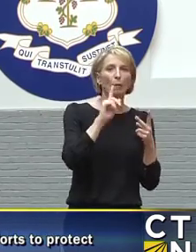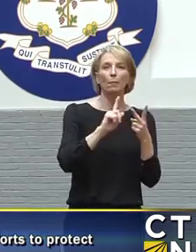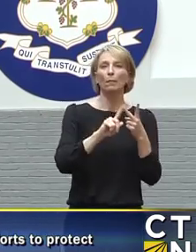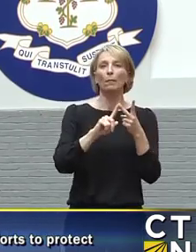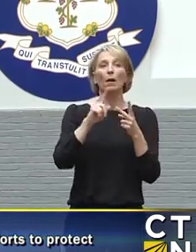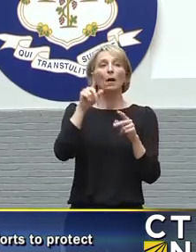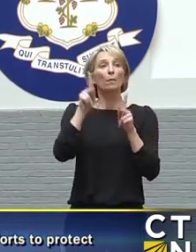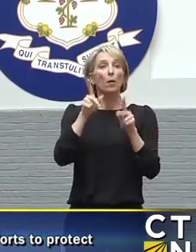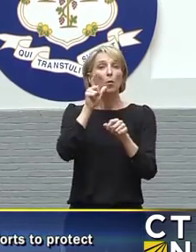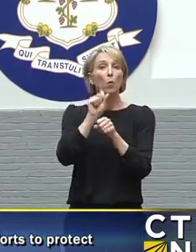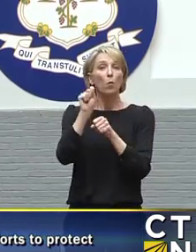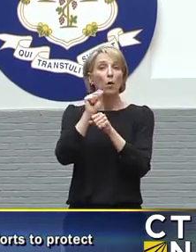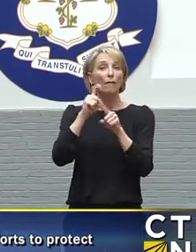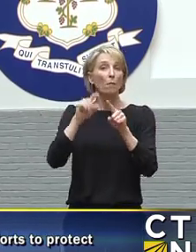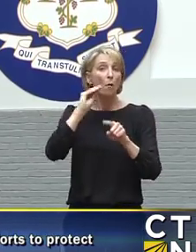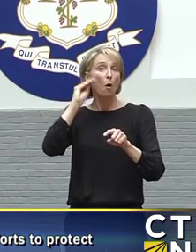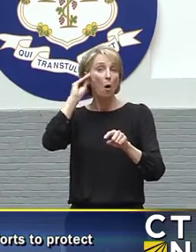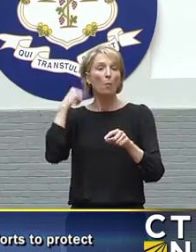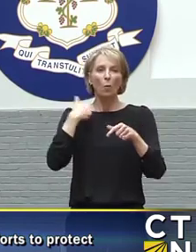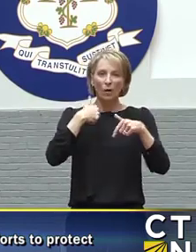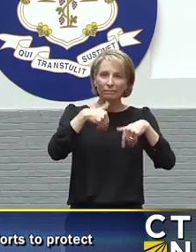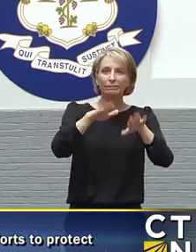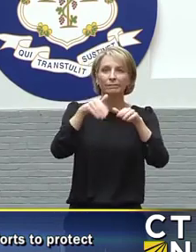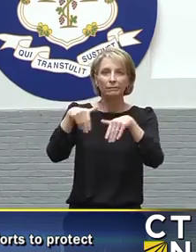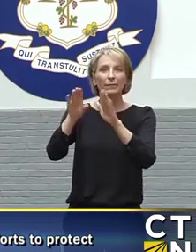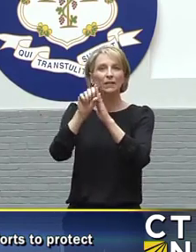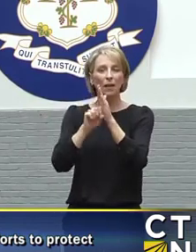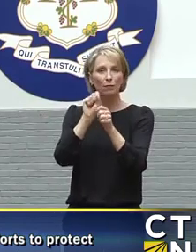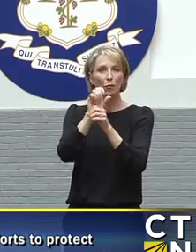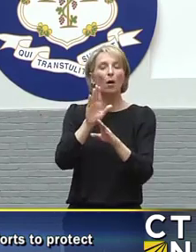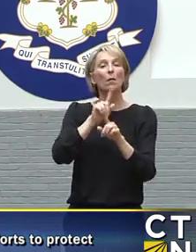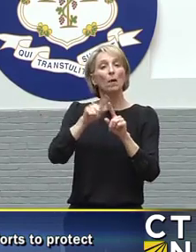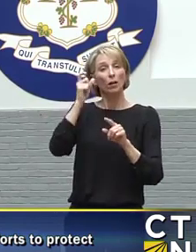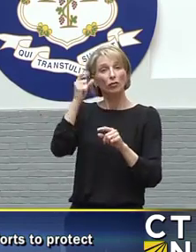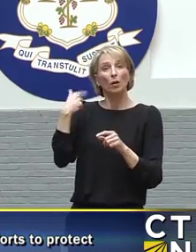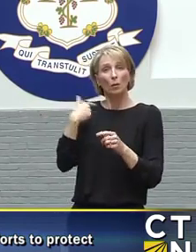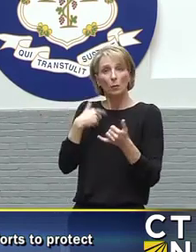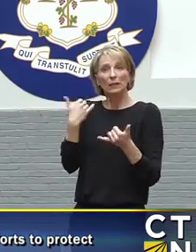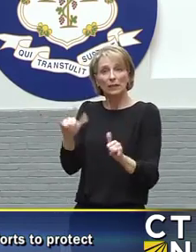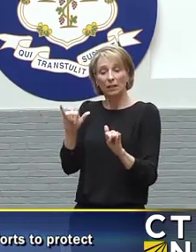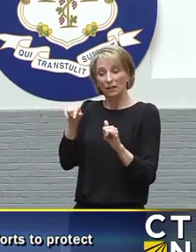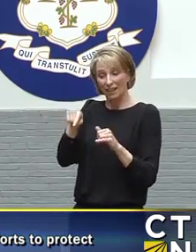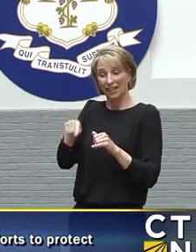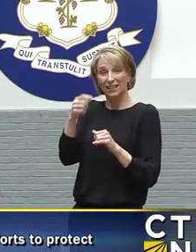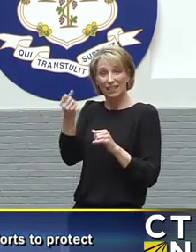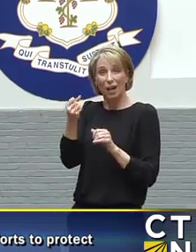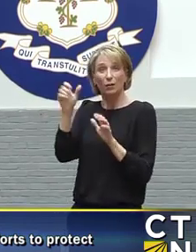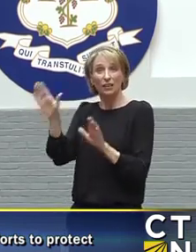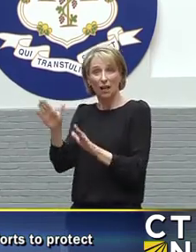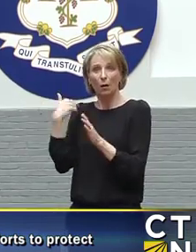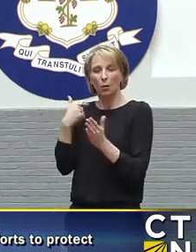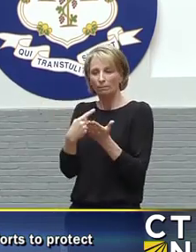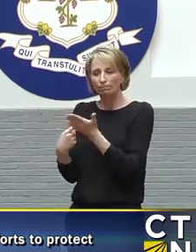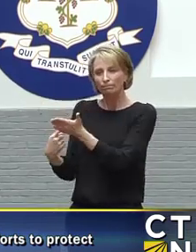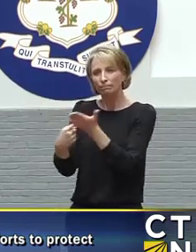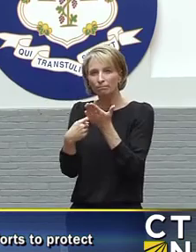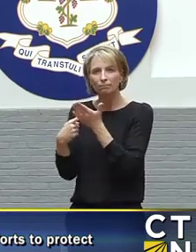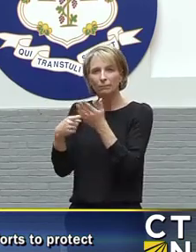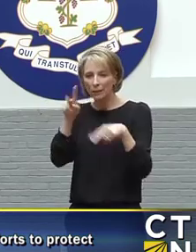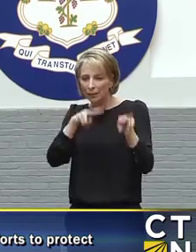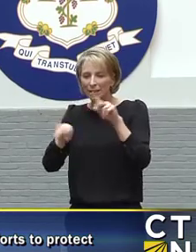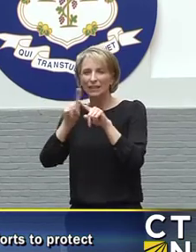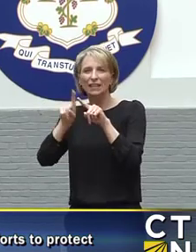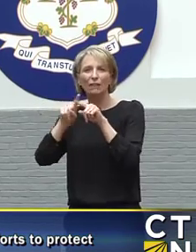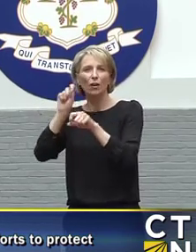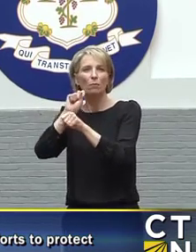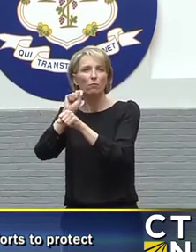number of our state employees who are telecommuting. But we will be going through a process over the weekend where we will be looking at additional functions which